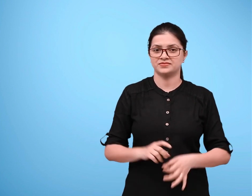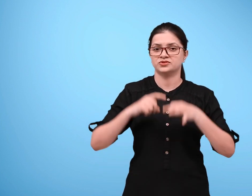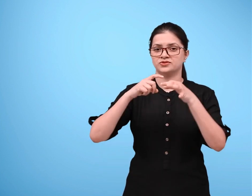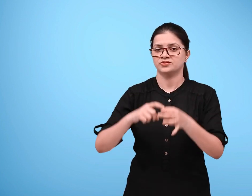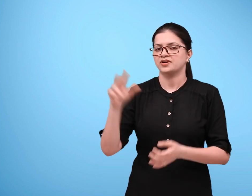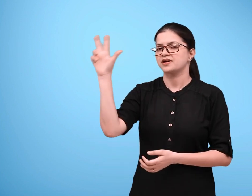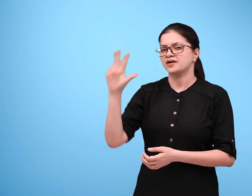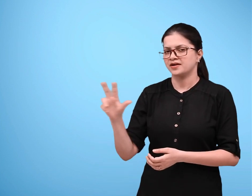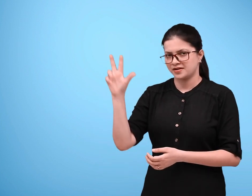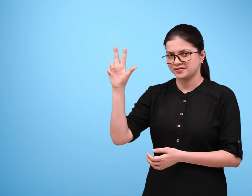8.